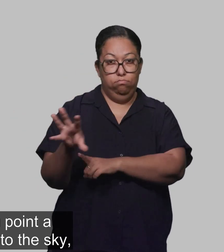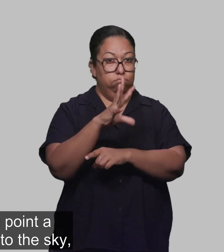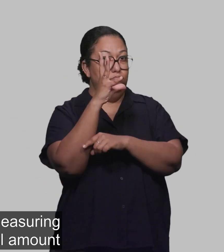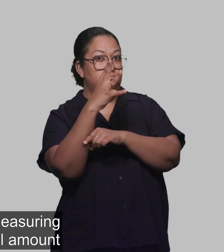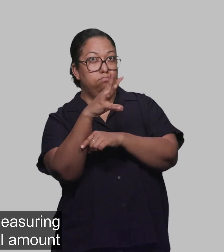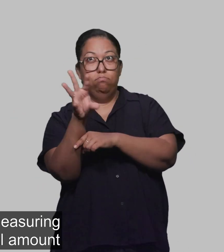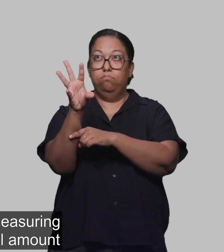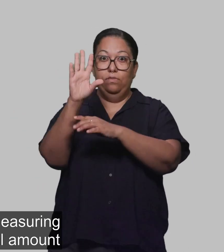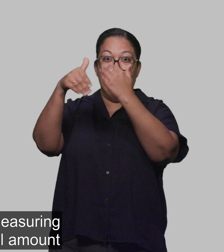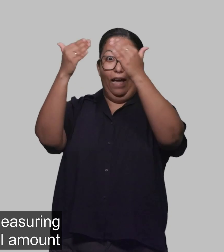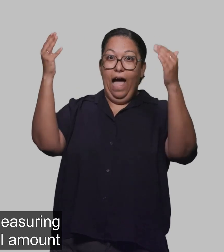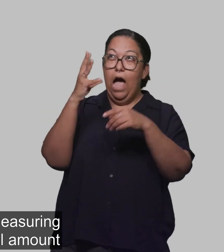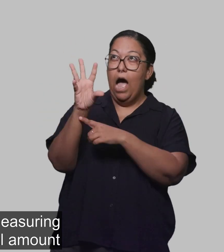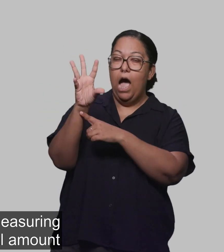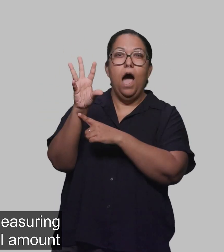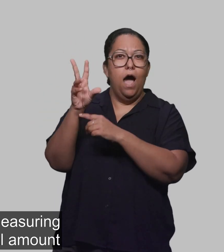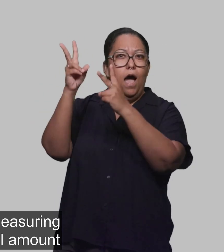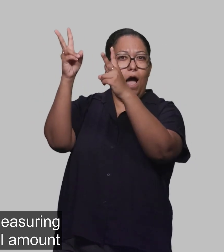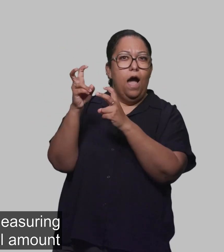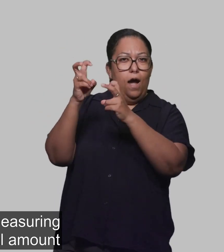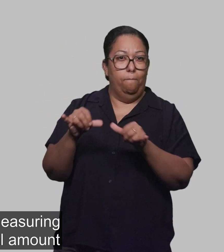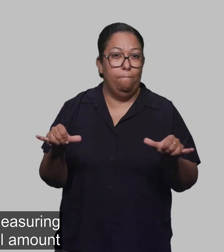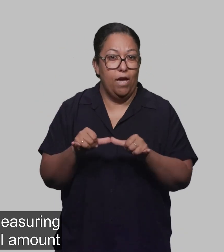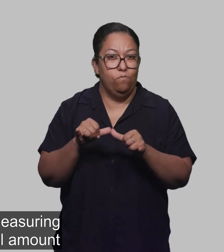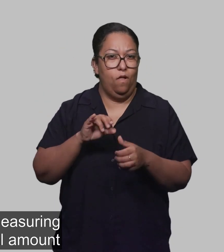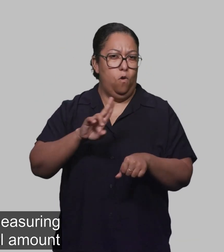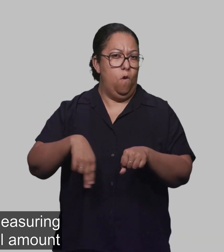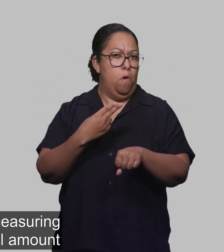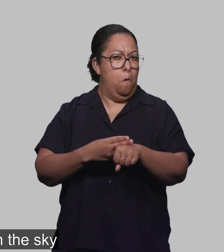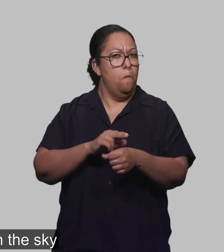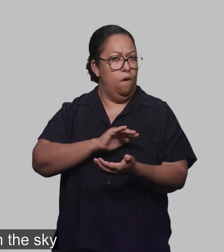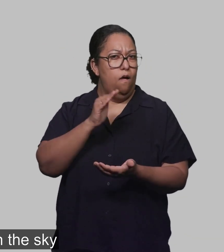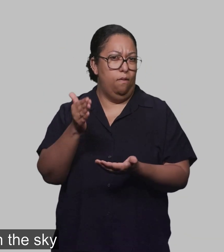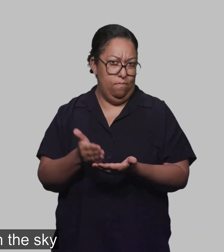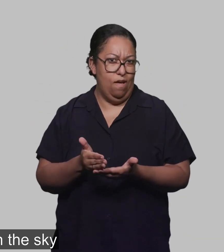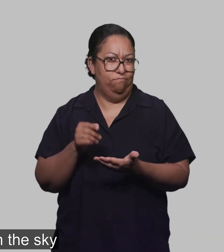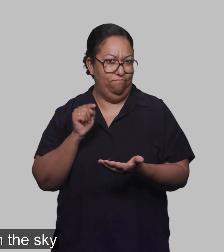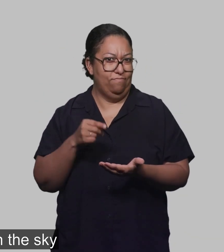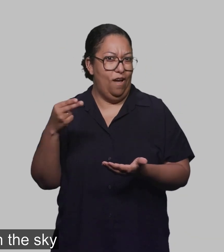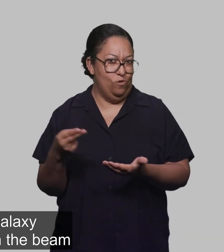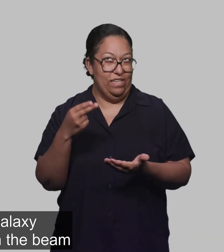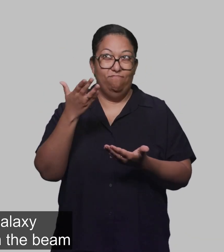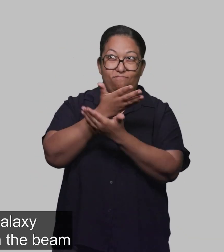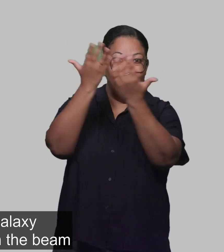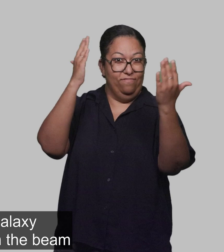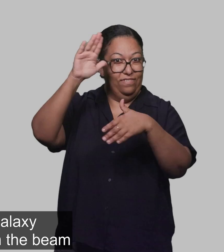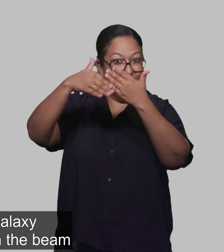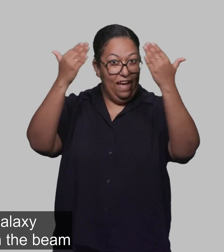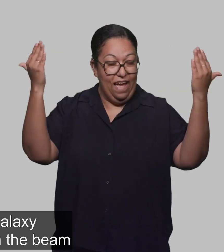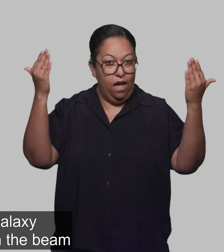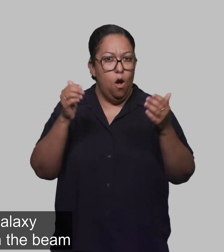sky and you are measuring just the normal amount of hydrogen in the sky, without